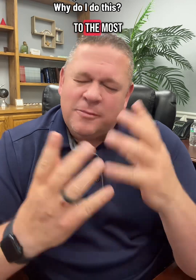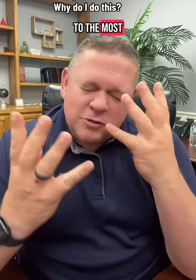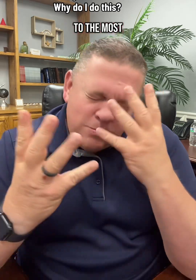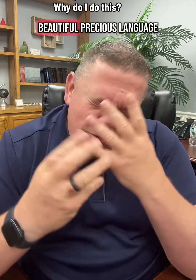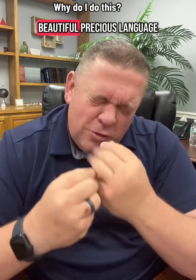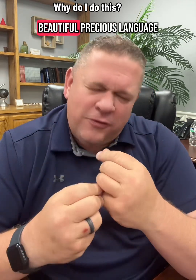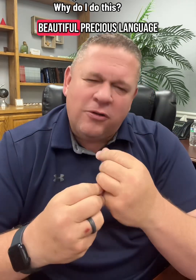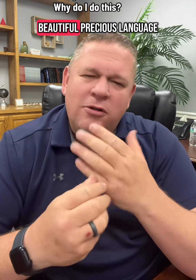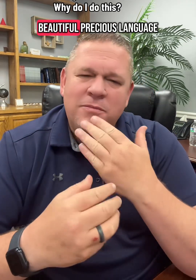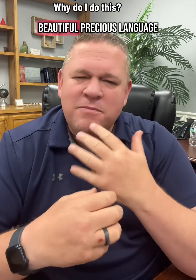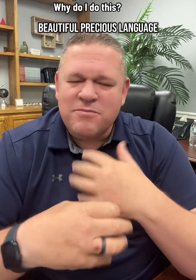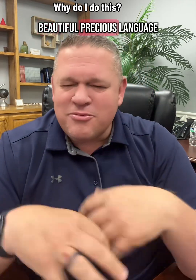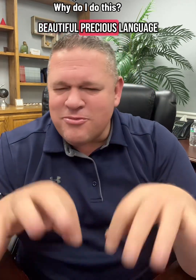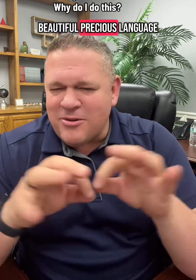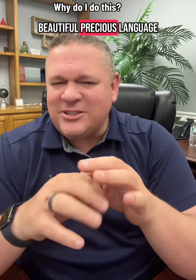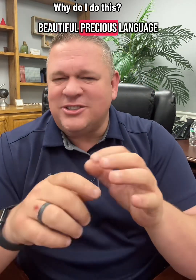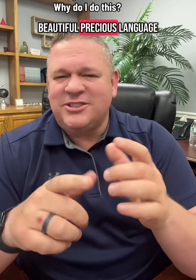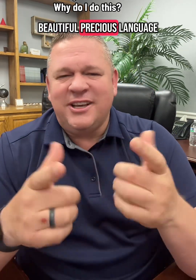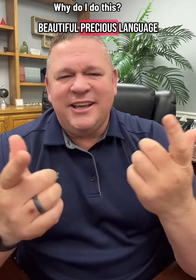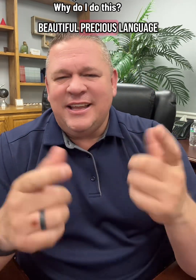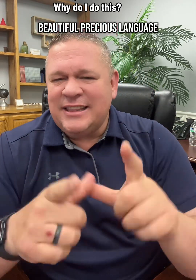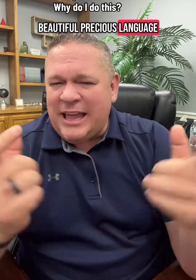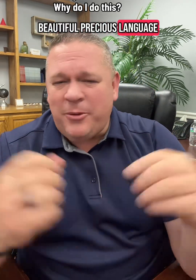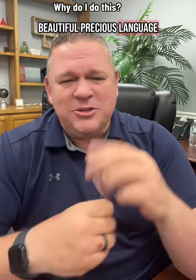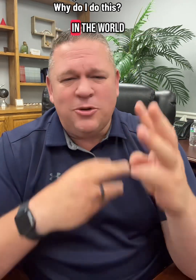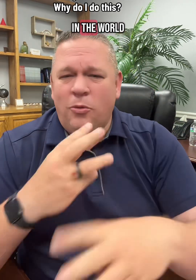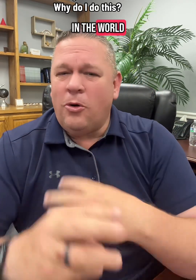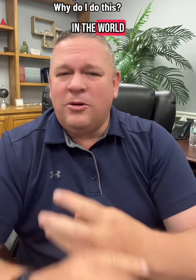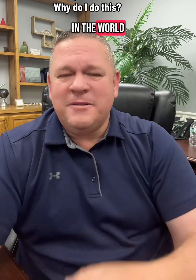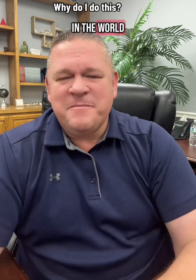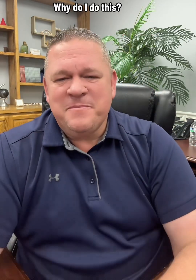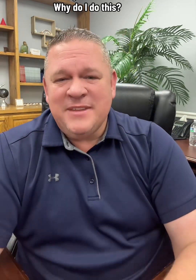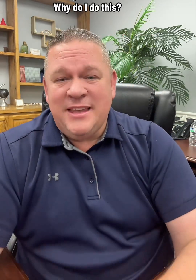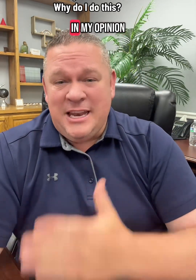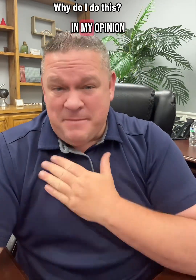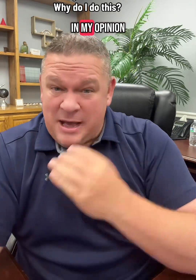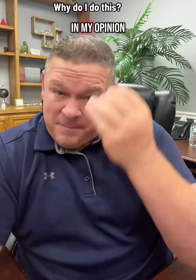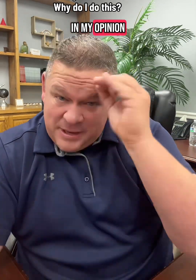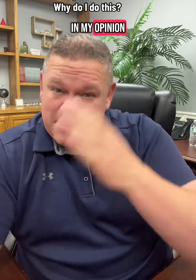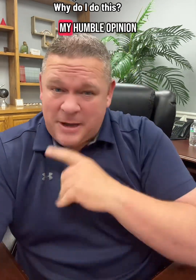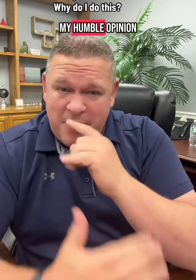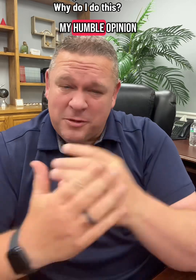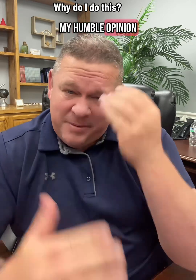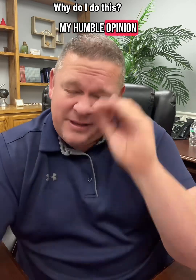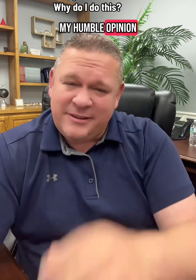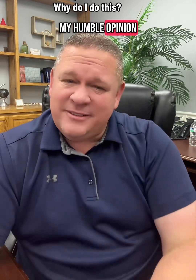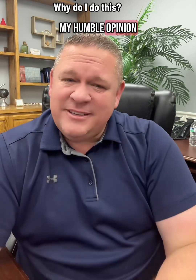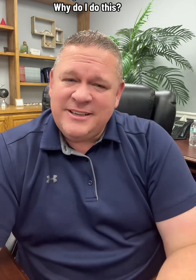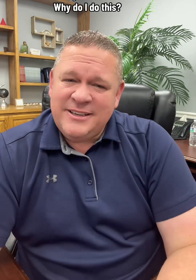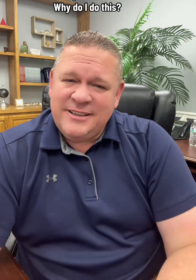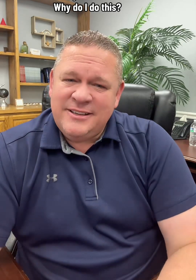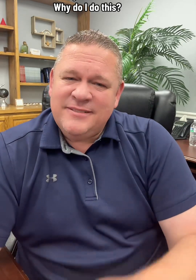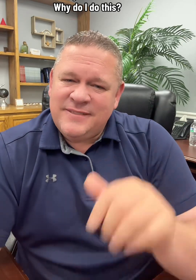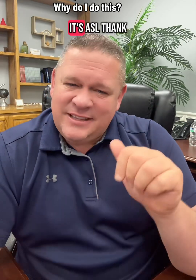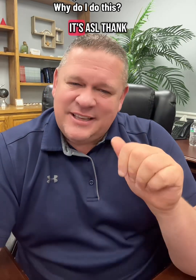most beautiful, precious language in the world. In my opinion, my humble opinion, it's